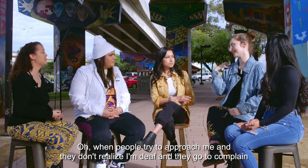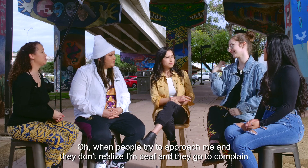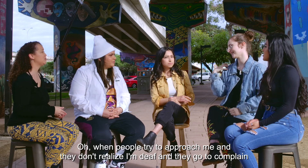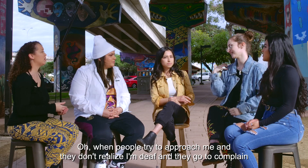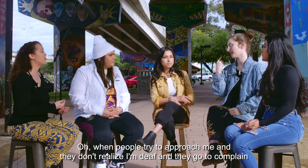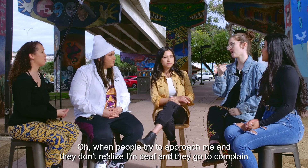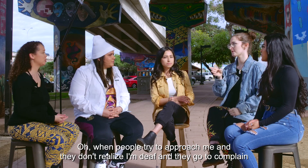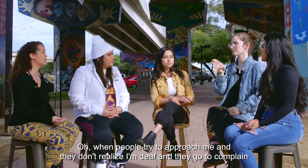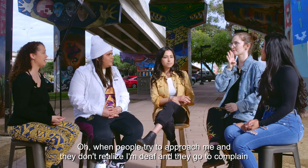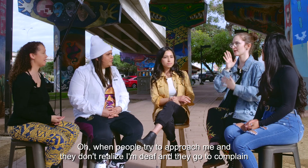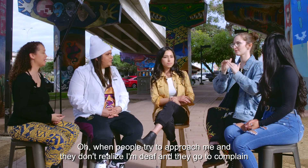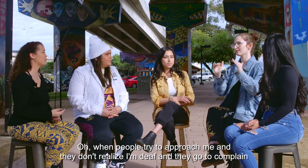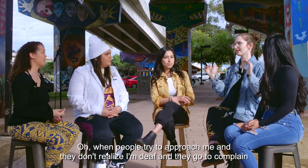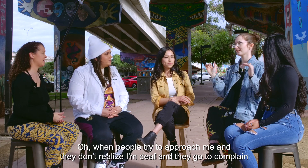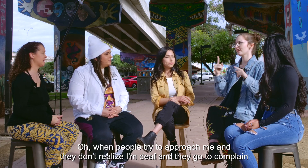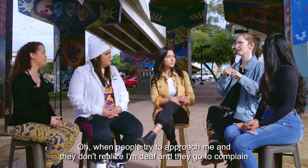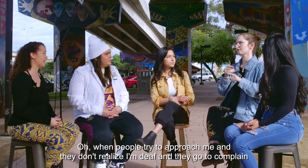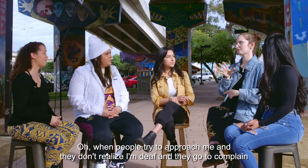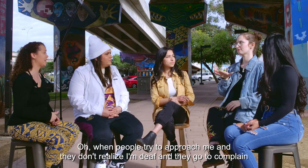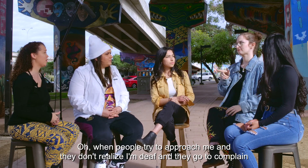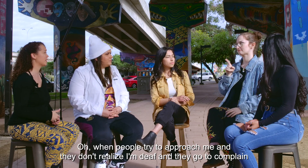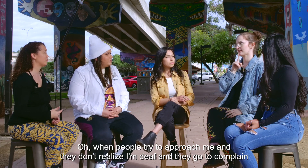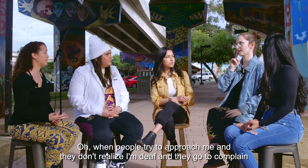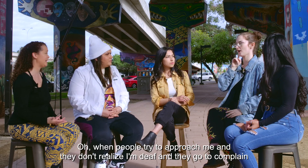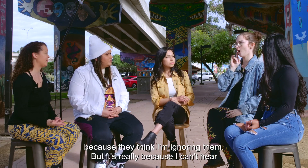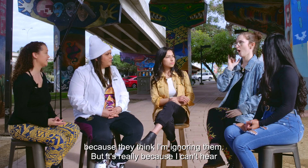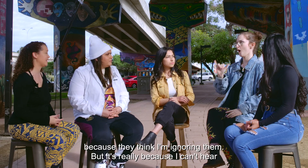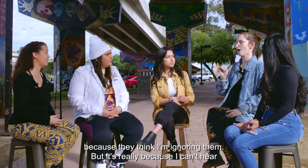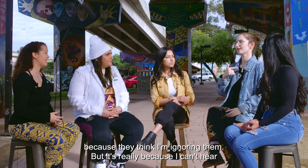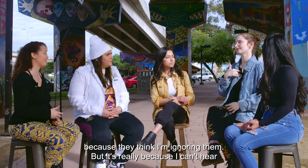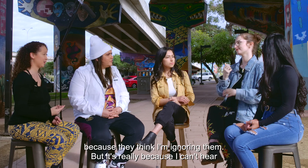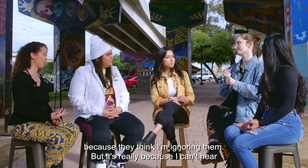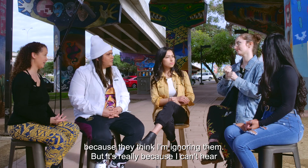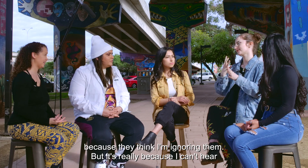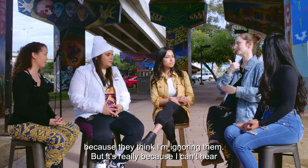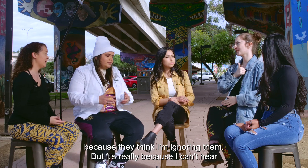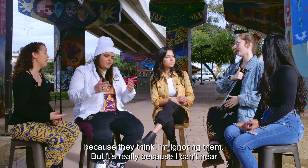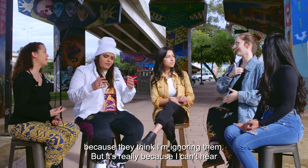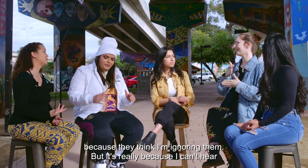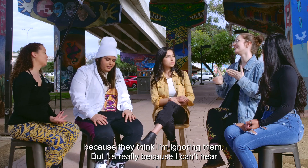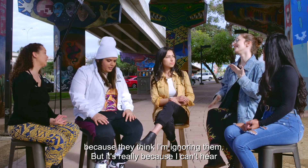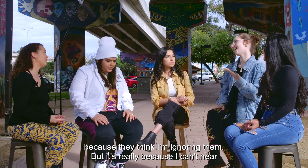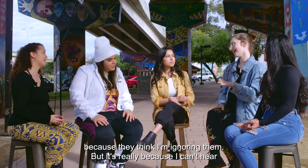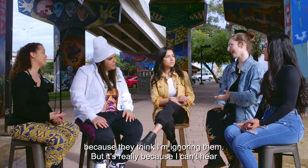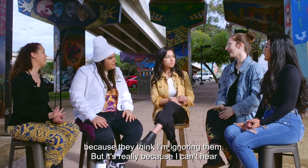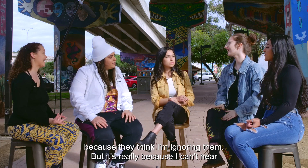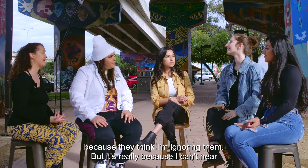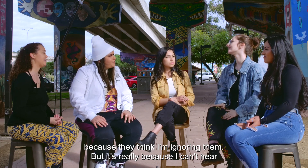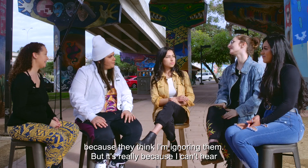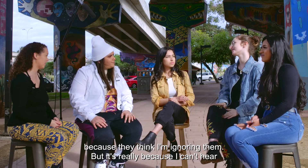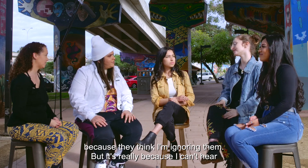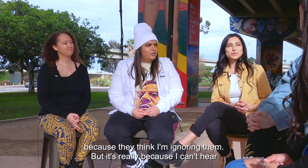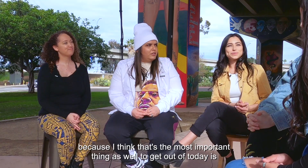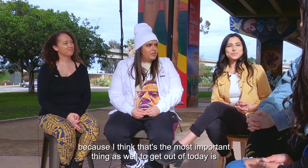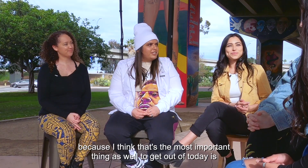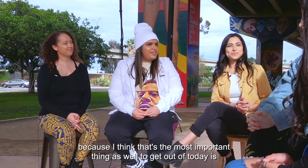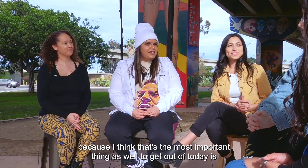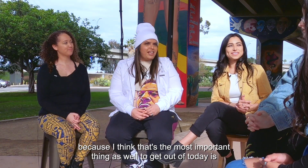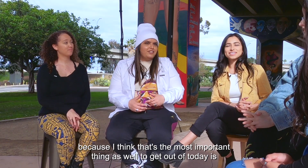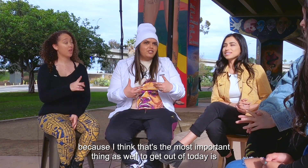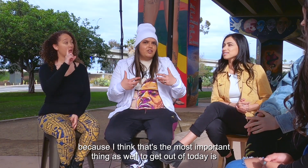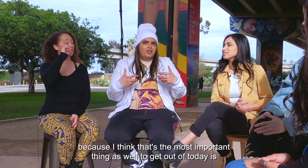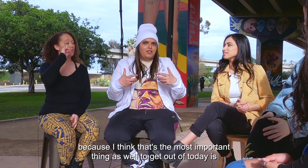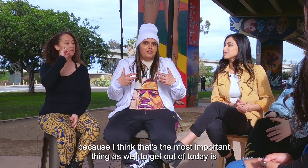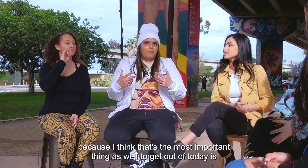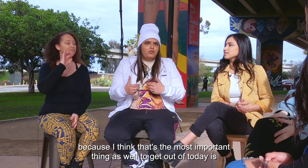people try to approach me, they don't realize I'm deaf, and they go to complain because they think I'm ignoring them. But it's really because they can't hear. Because I